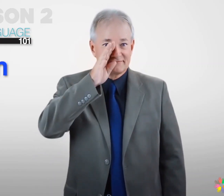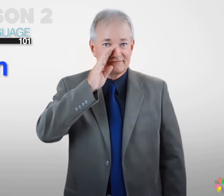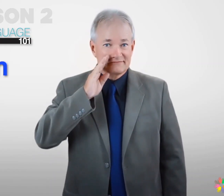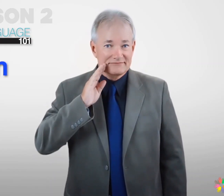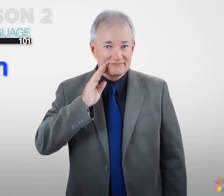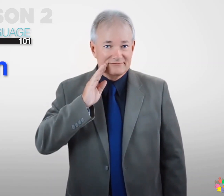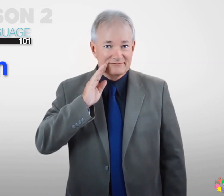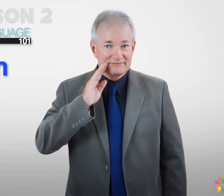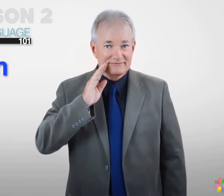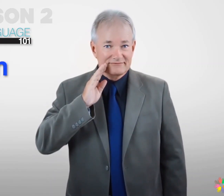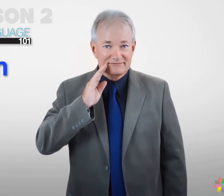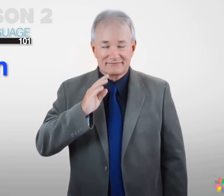Brown.